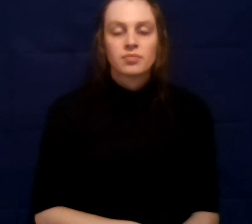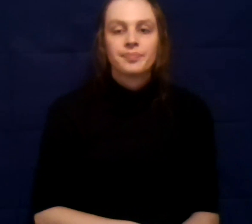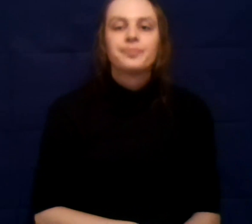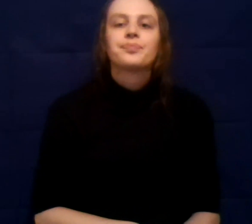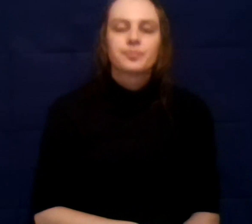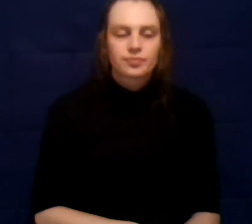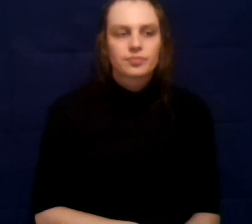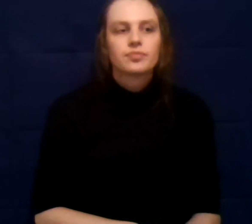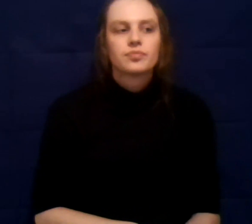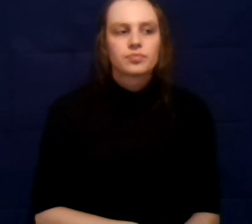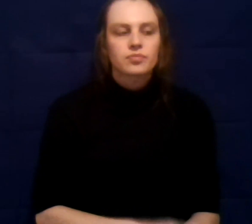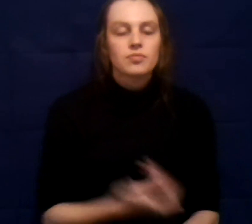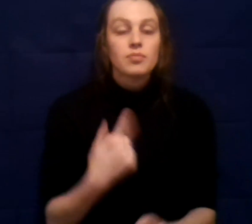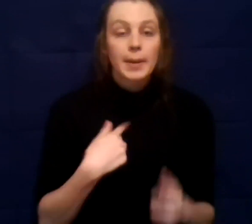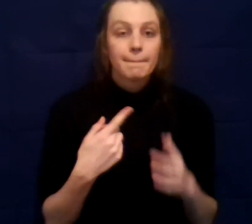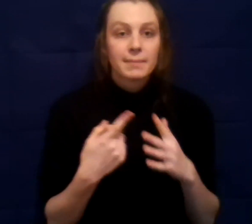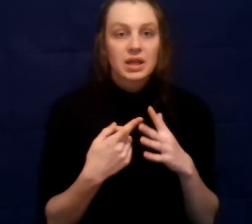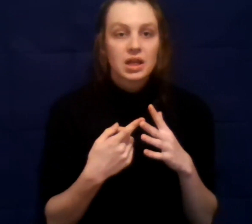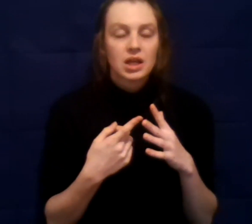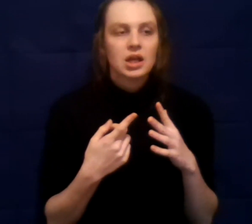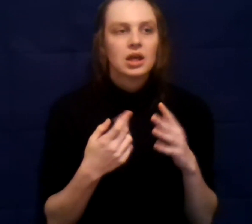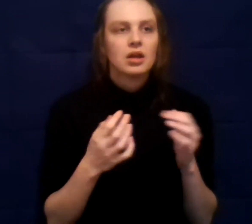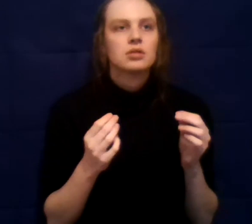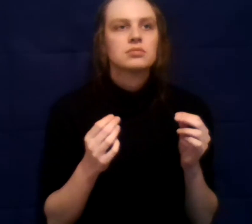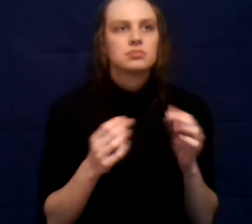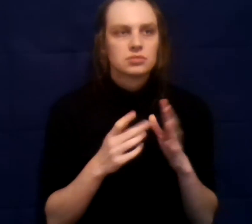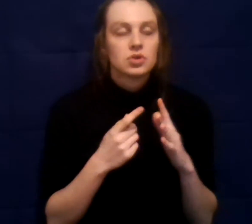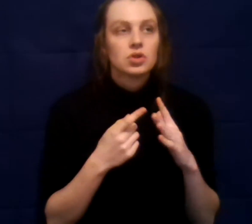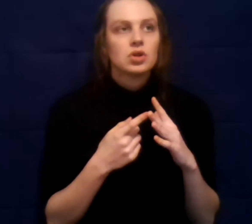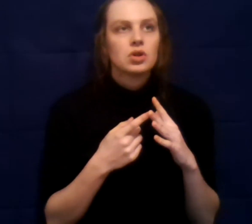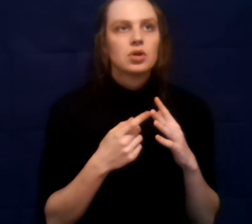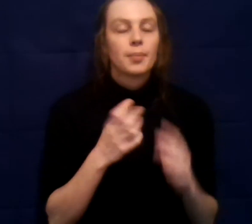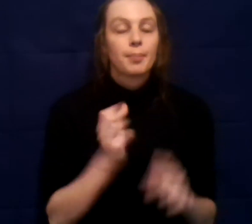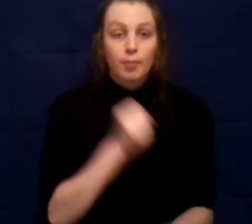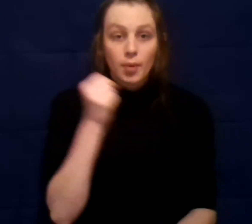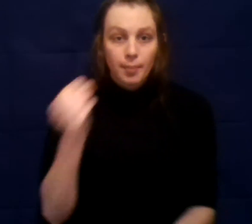on a mandatory hold, and that was the first time somebody